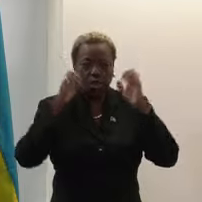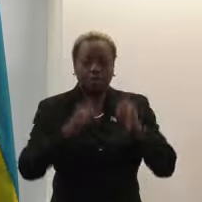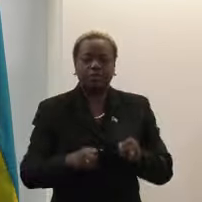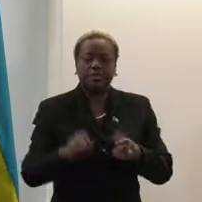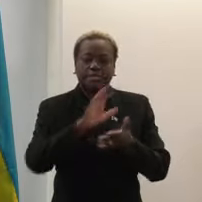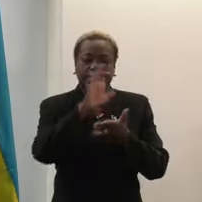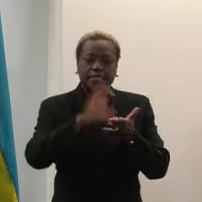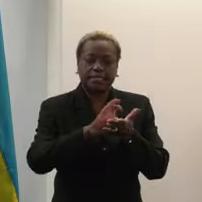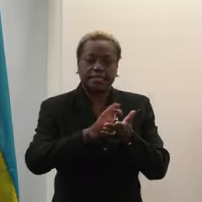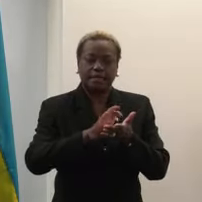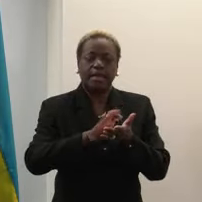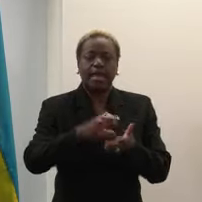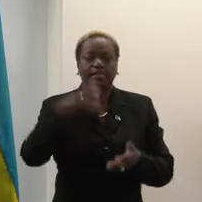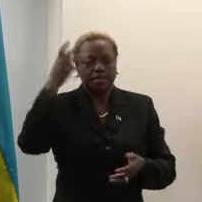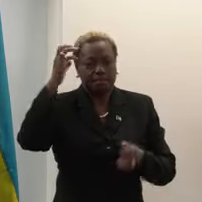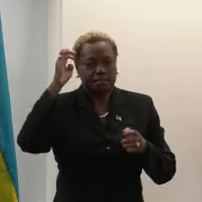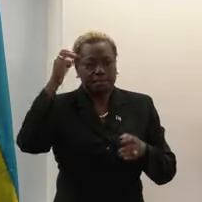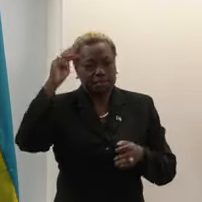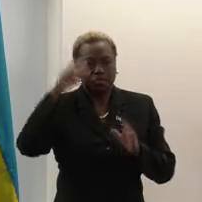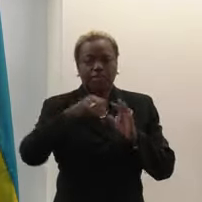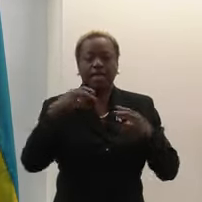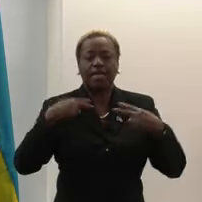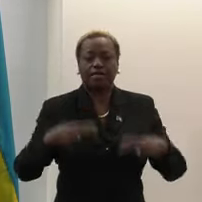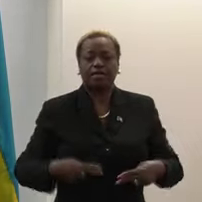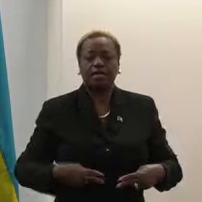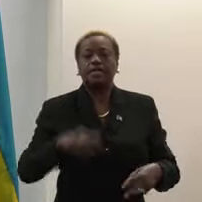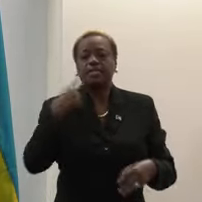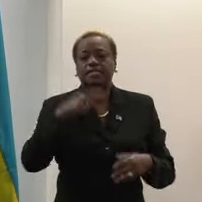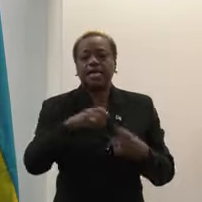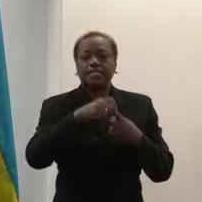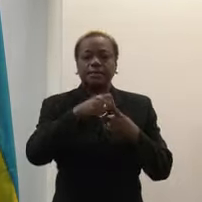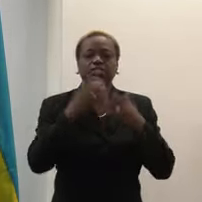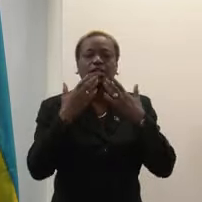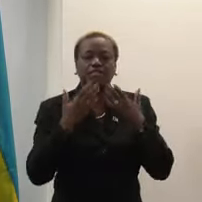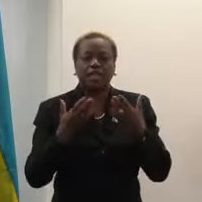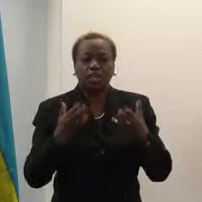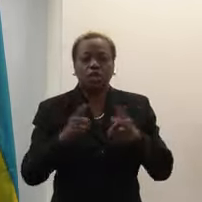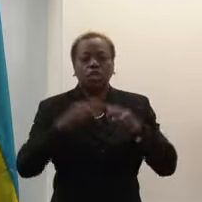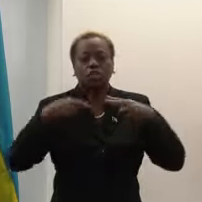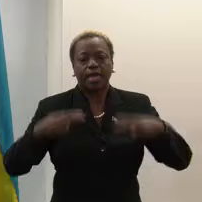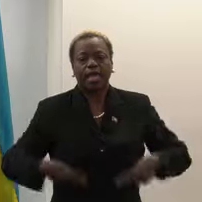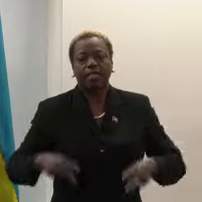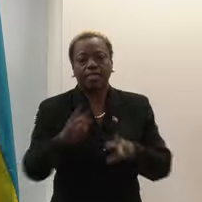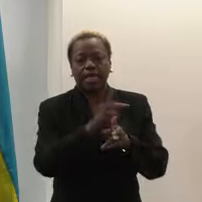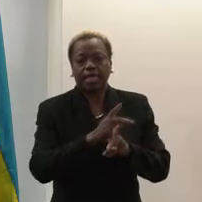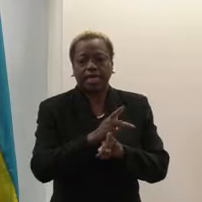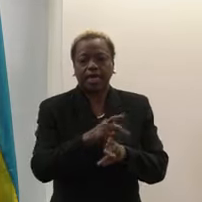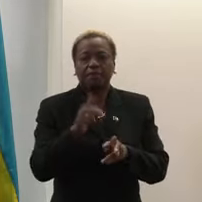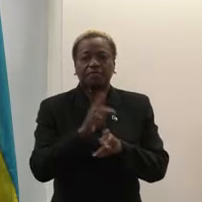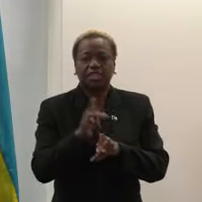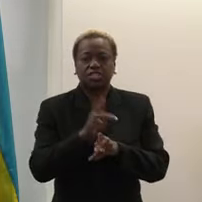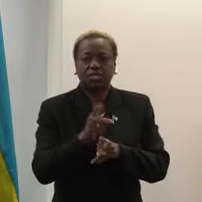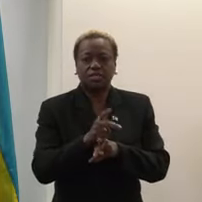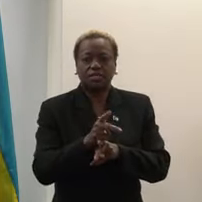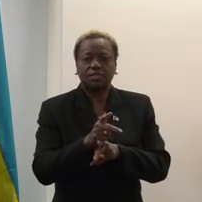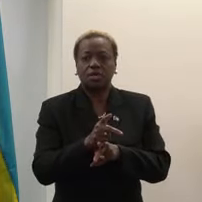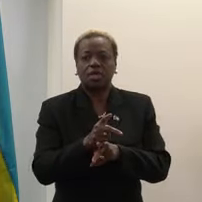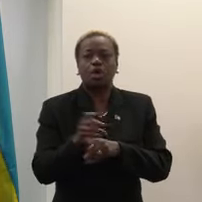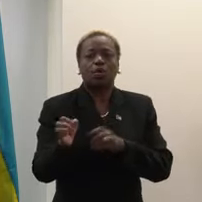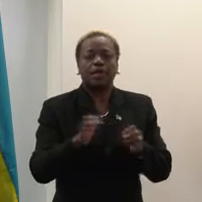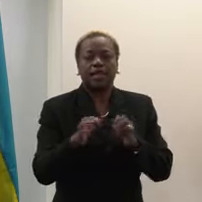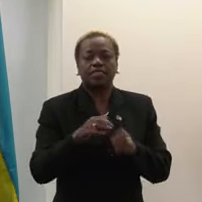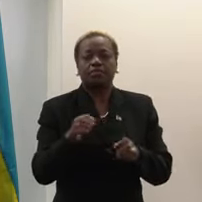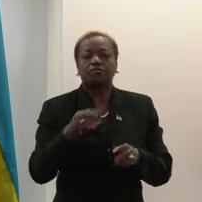Center at the Ministry of Health to say a special thank you to healthcare professionals coordinating the response